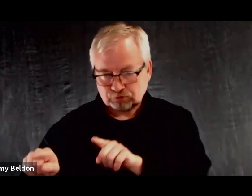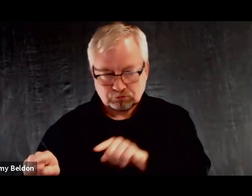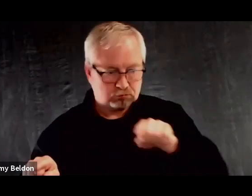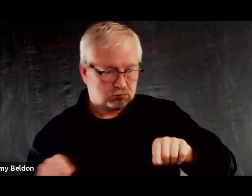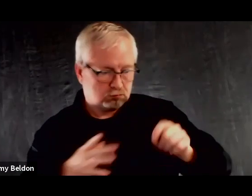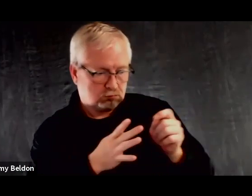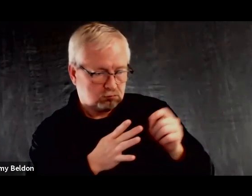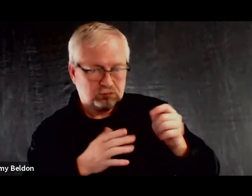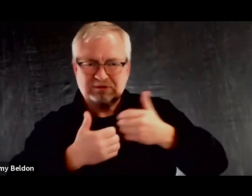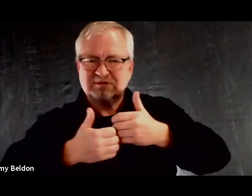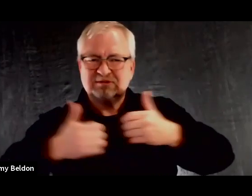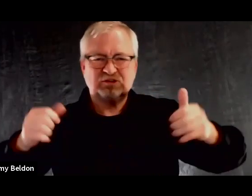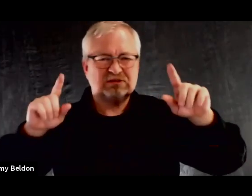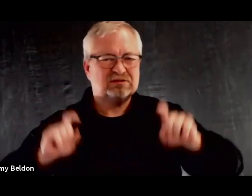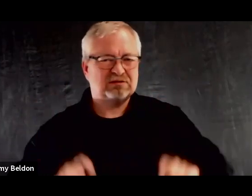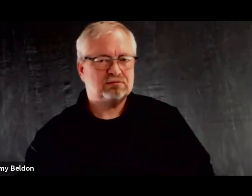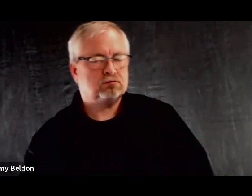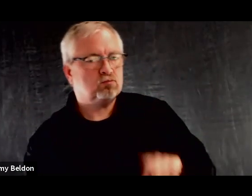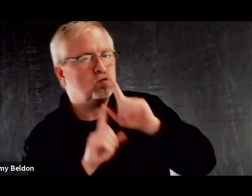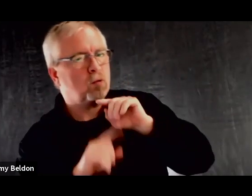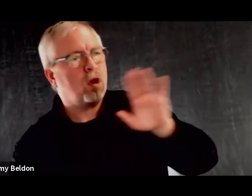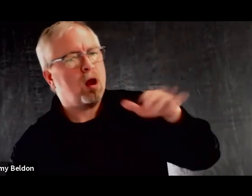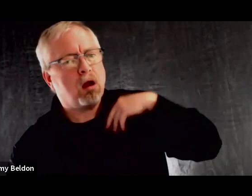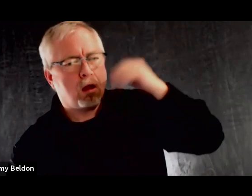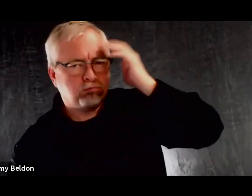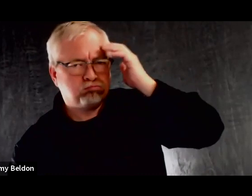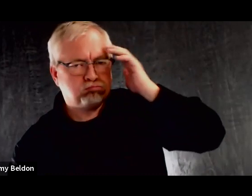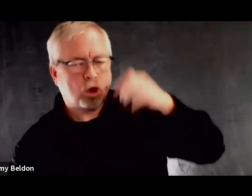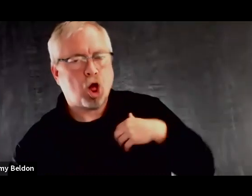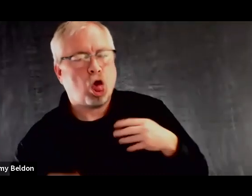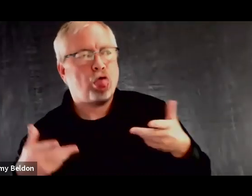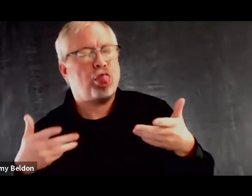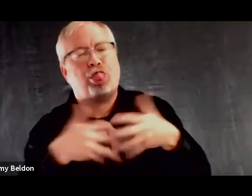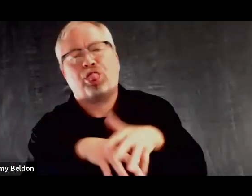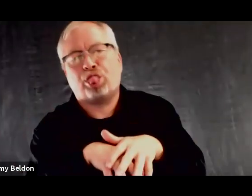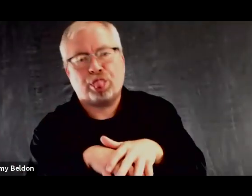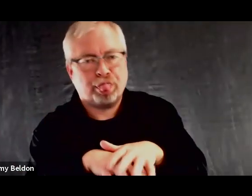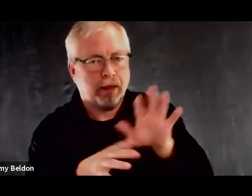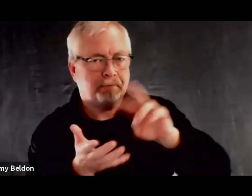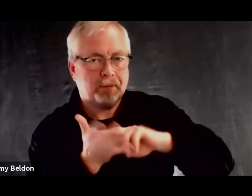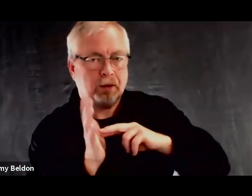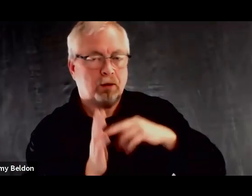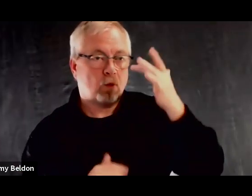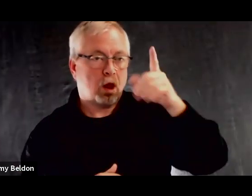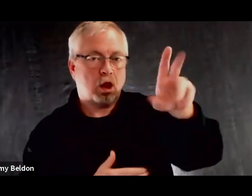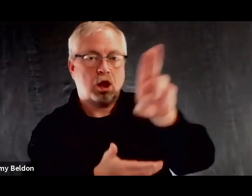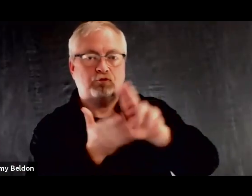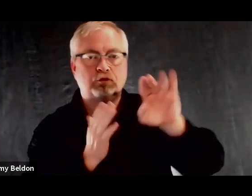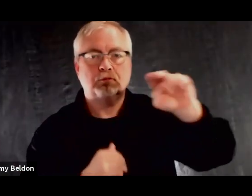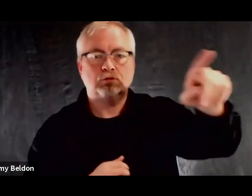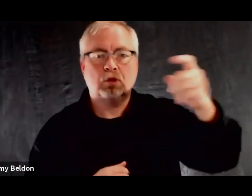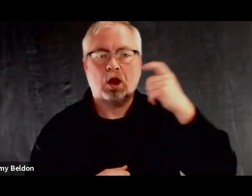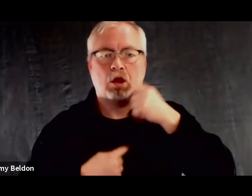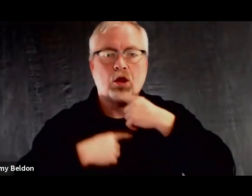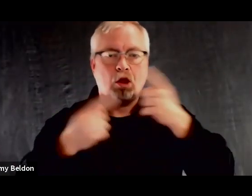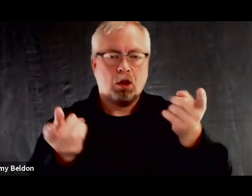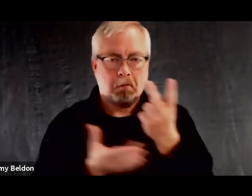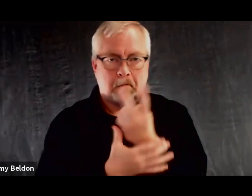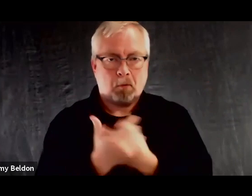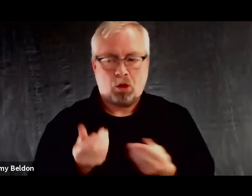together in my question because they say they will give everyone both of these tests to determine two different